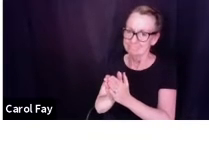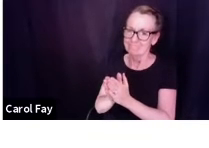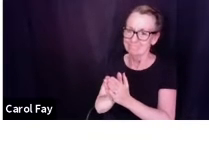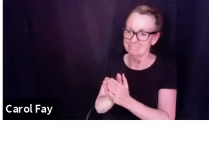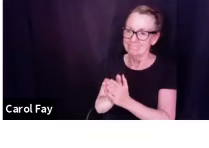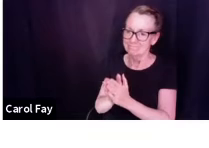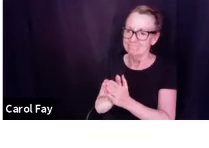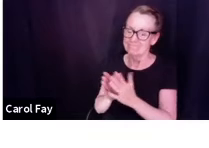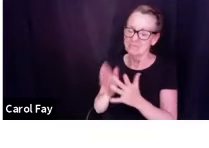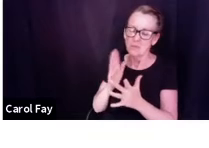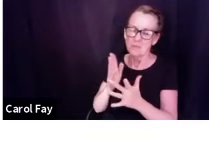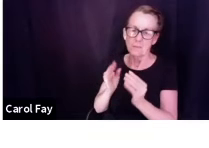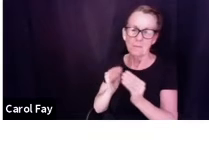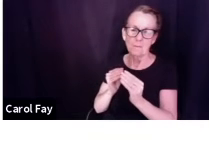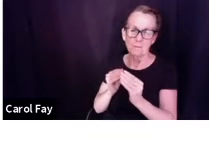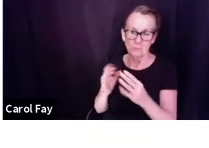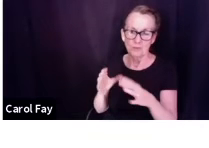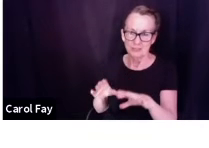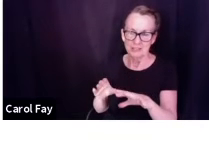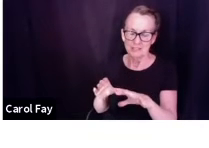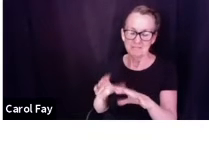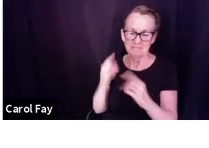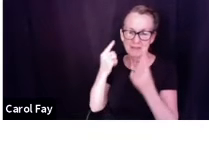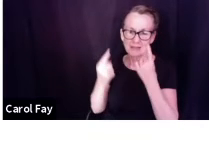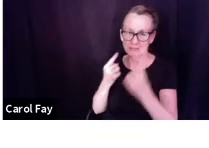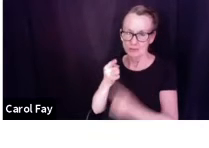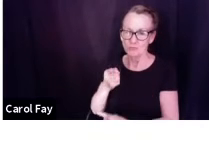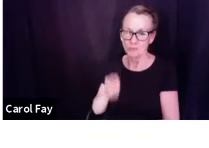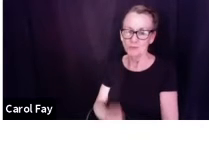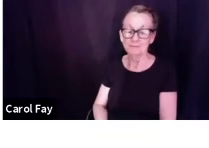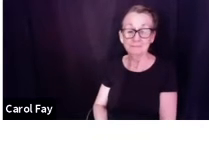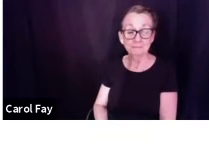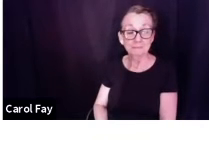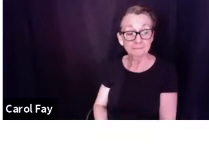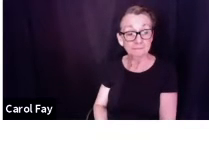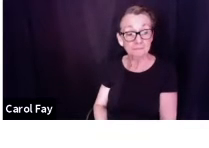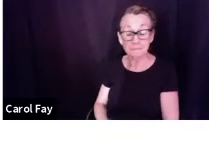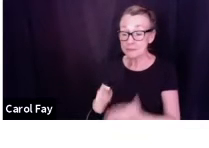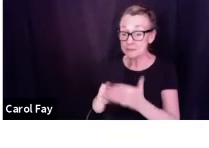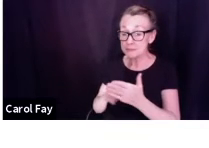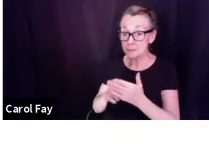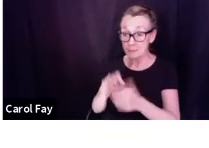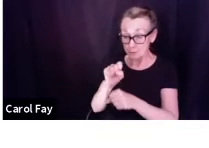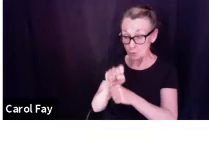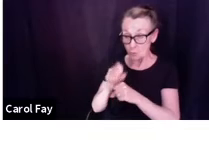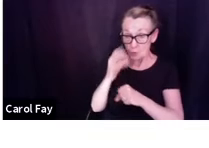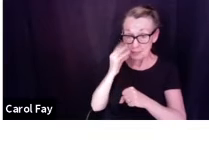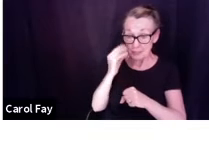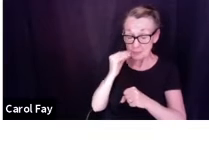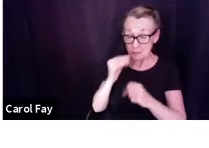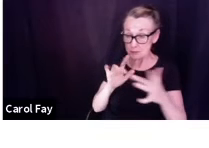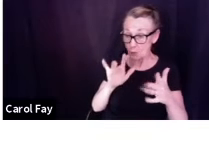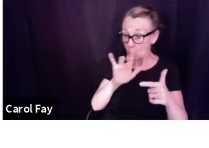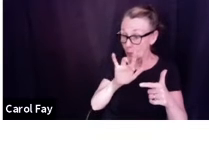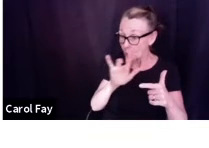they're more apt to consider you. And why do you have gaps? Explain the situation clearly